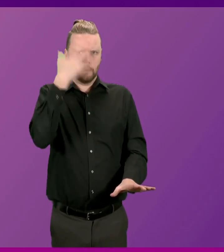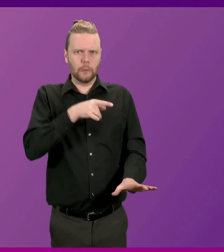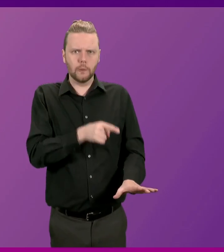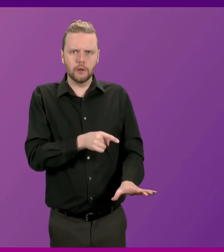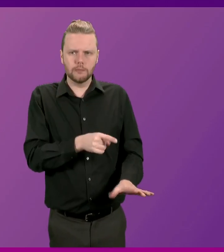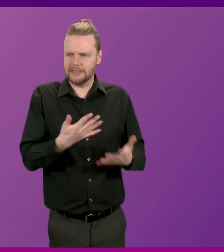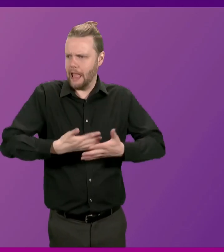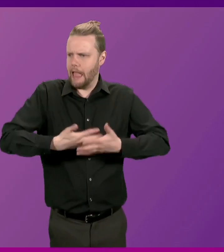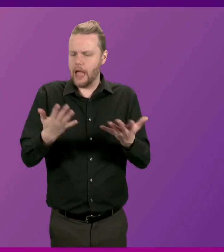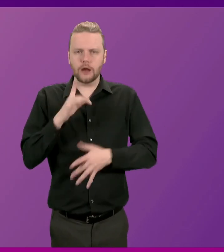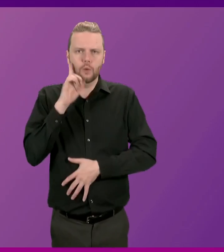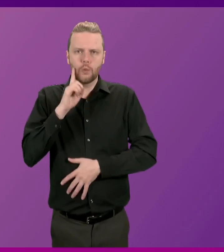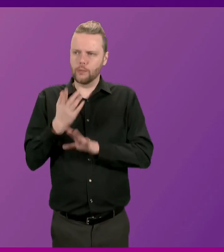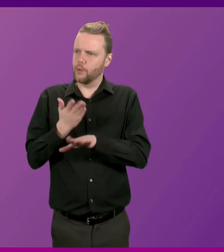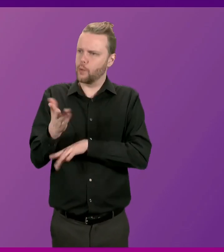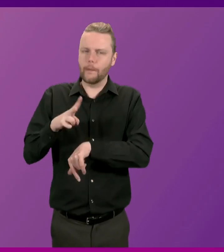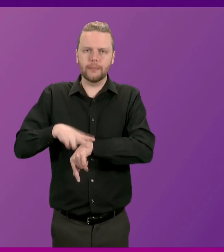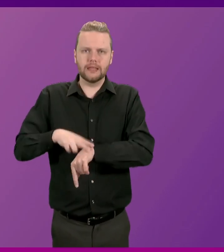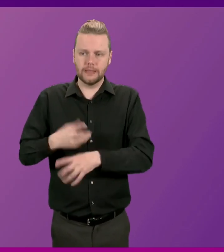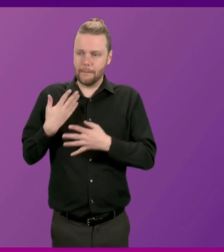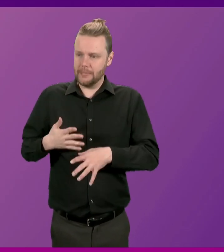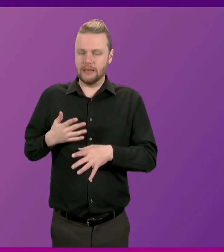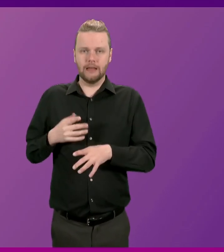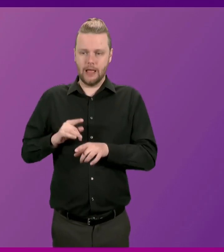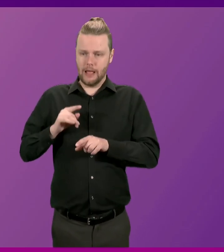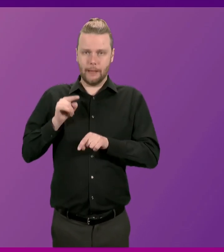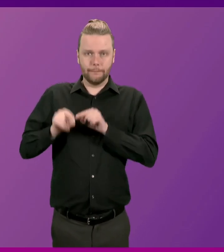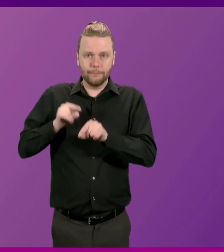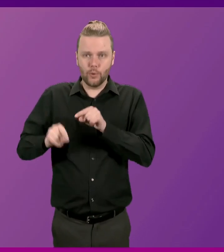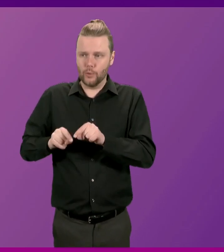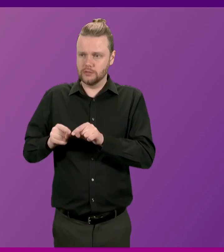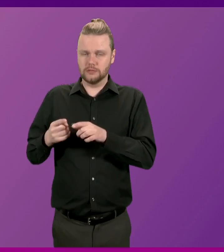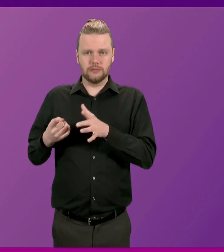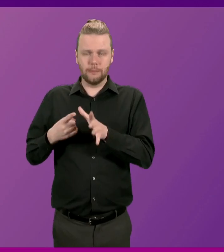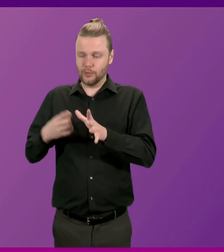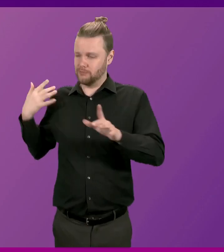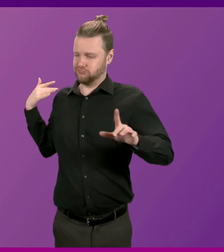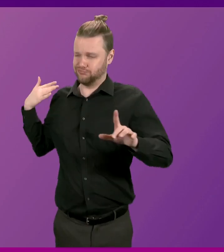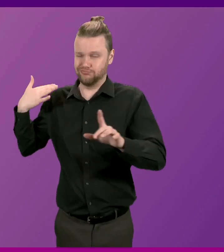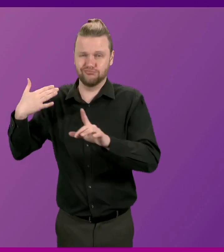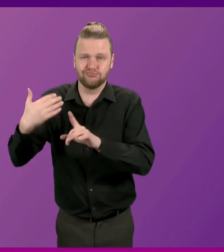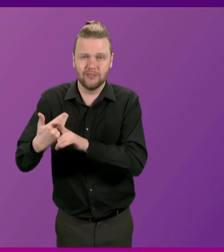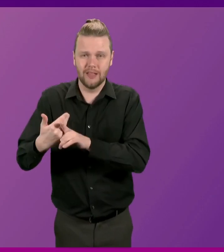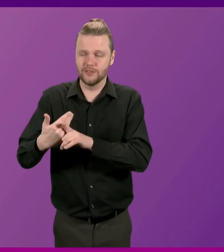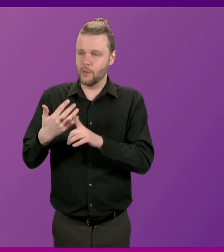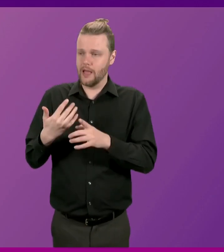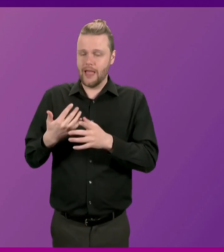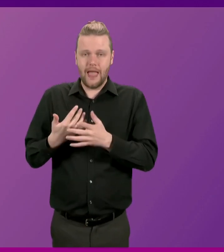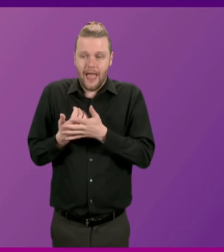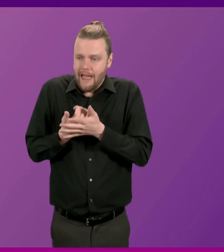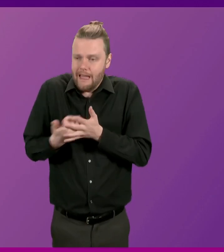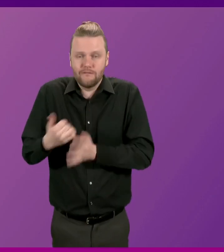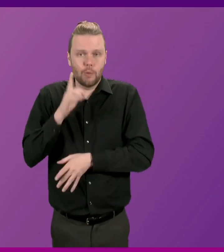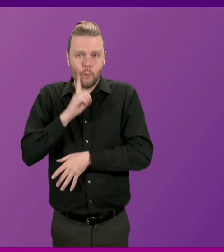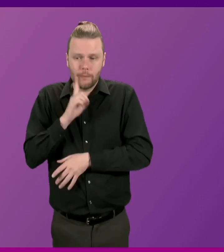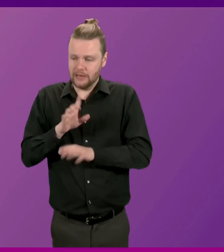who comes to the police will have experienced abuse for a long time. We know that. So every single of those, woman and